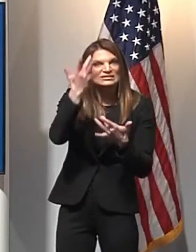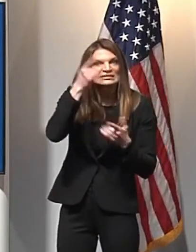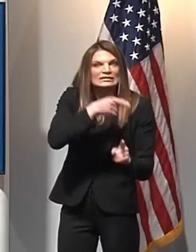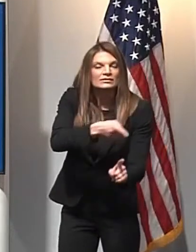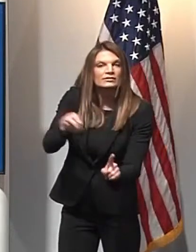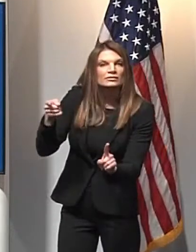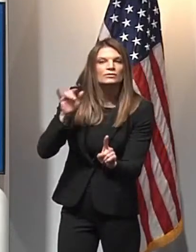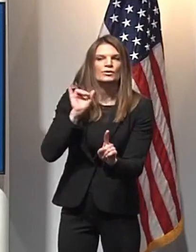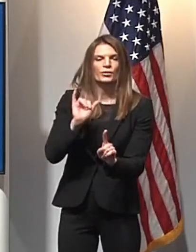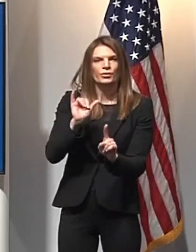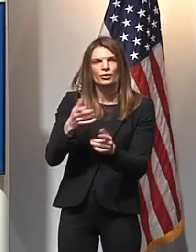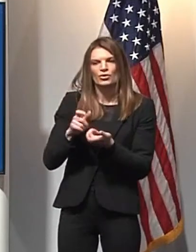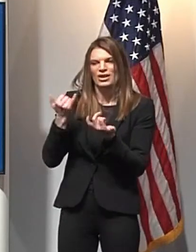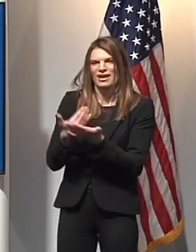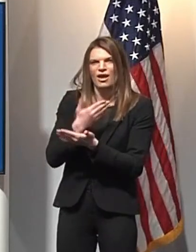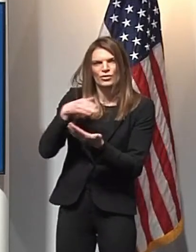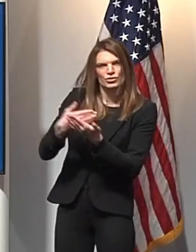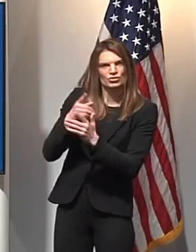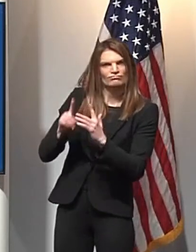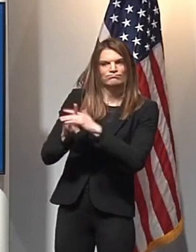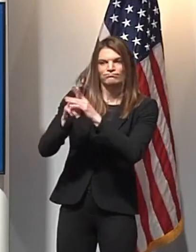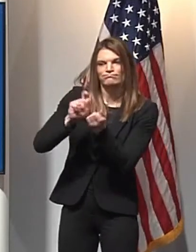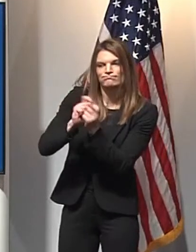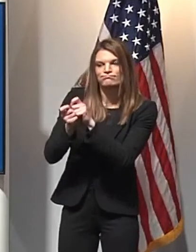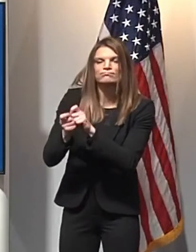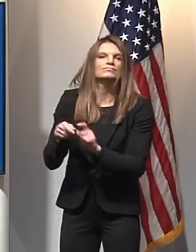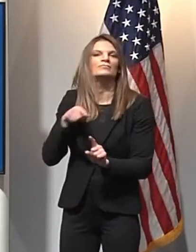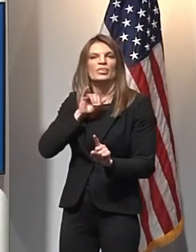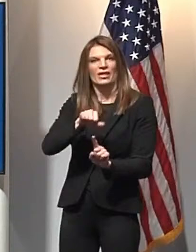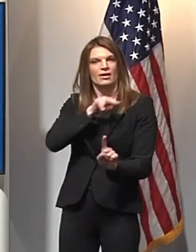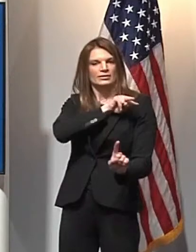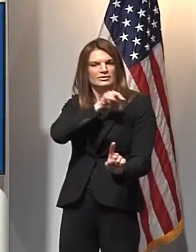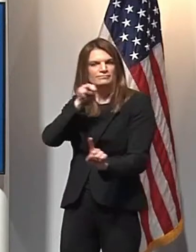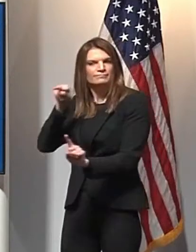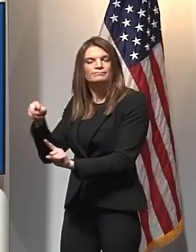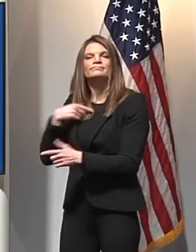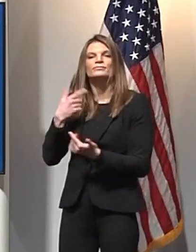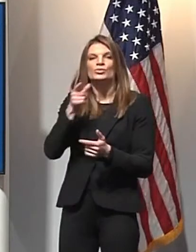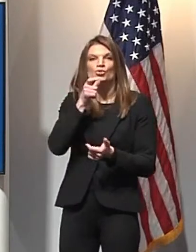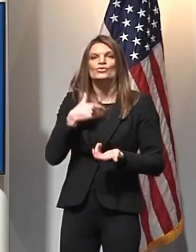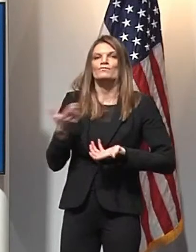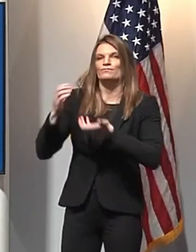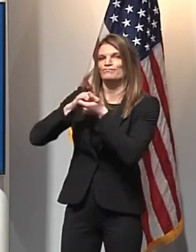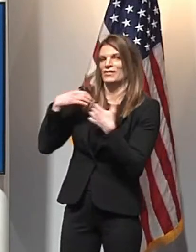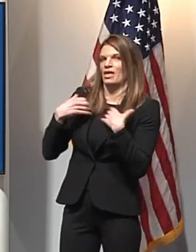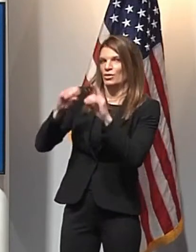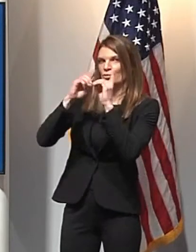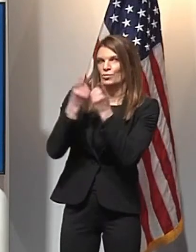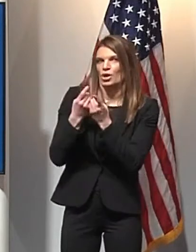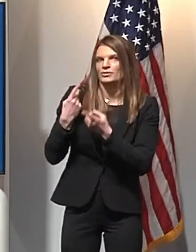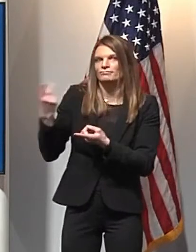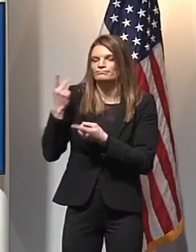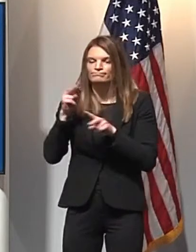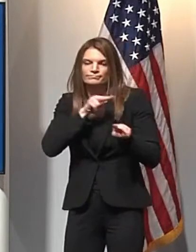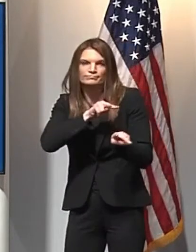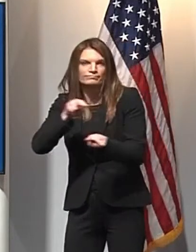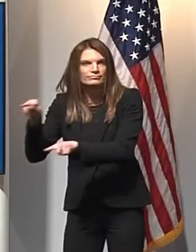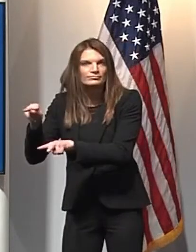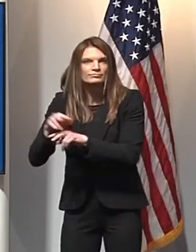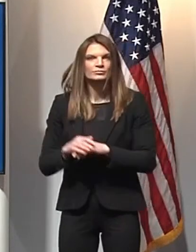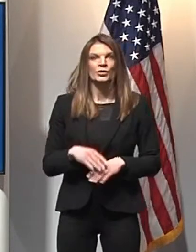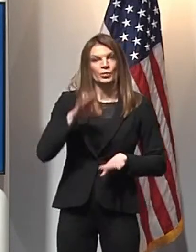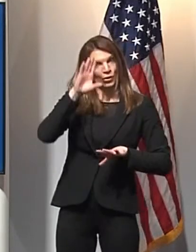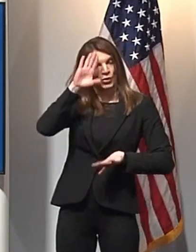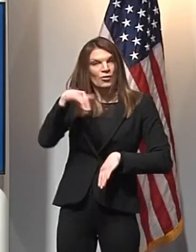partnership with local health departments, we are closely monitoring all the data. While we can count up increasing